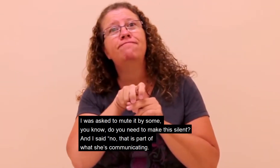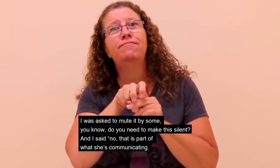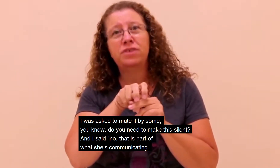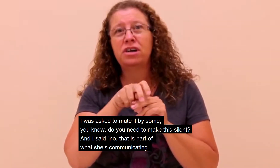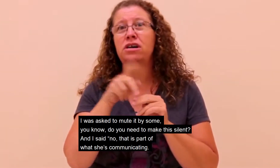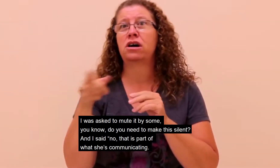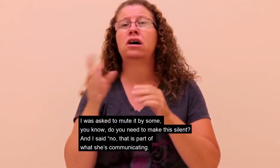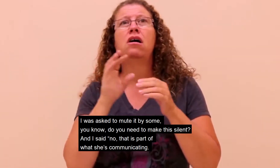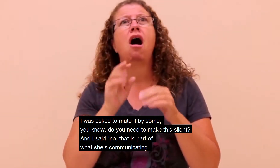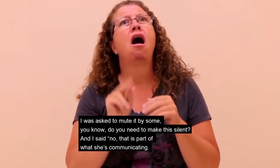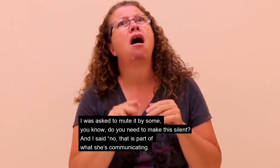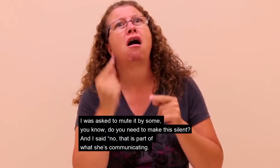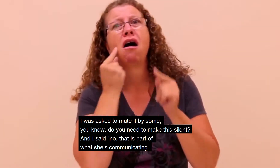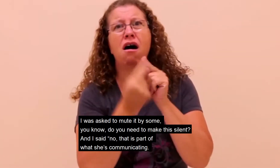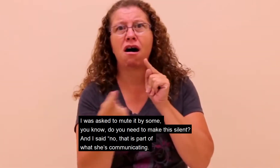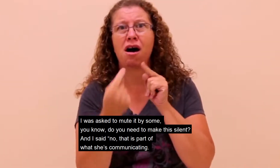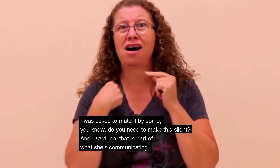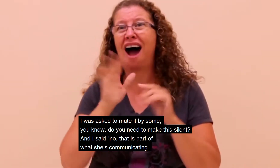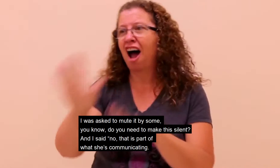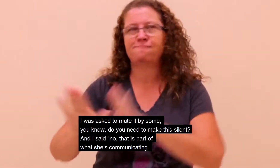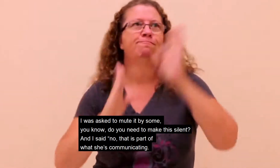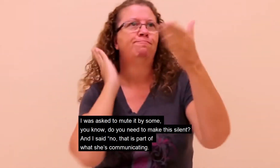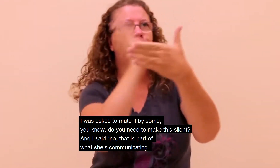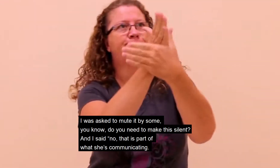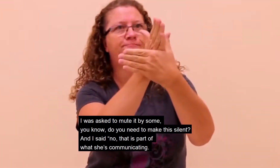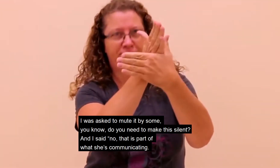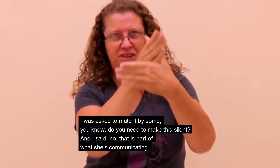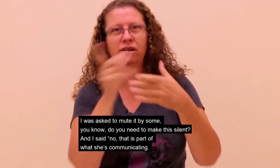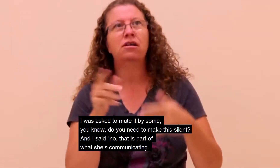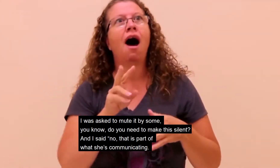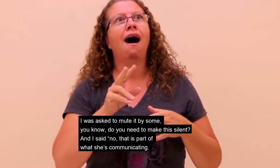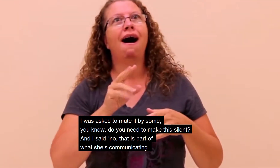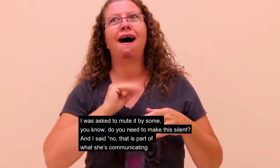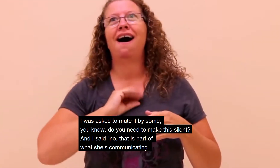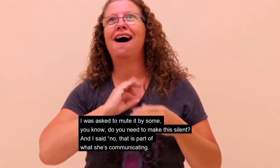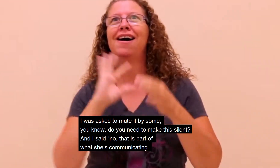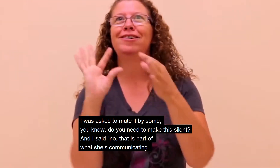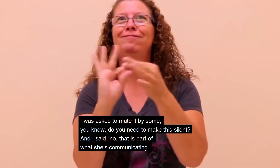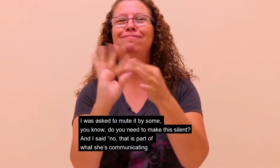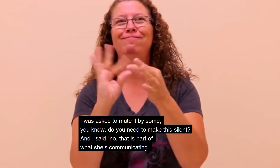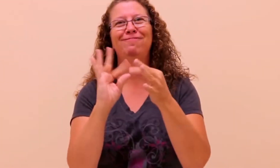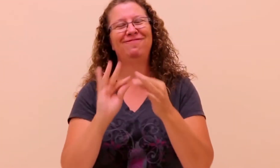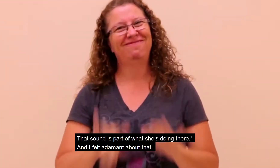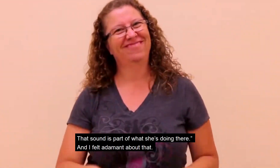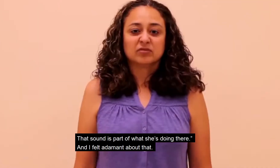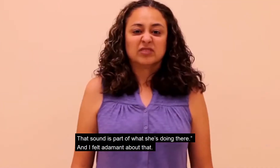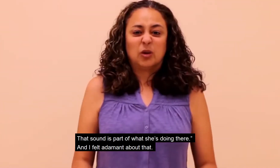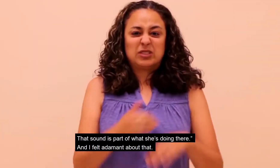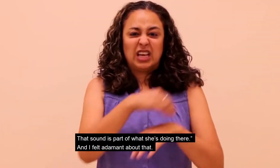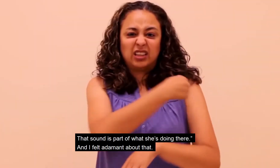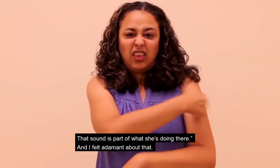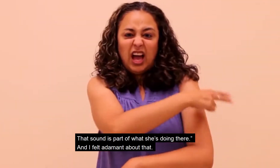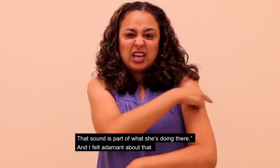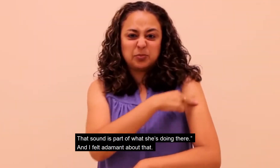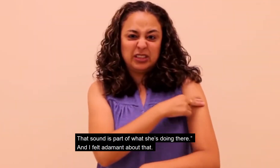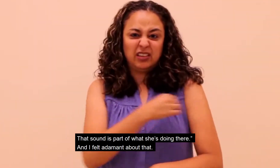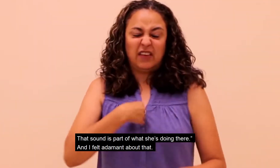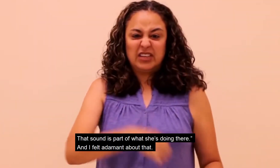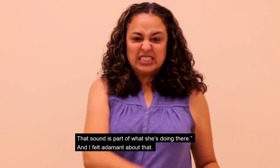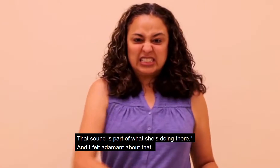you need to make this silent? And I said, no, that is part of what she's communicating. That sound is part of what she's doing there. And